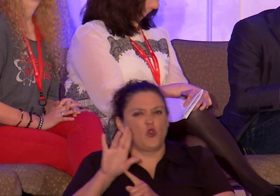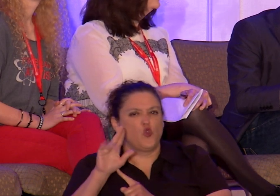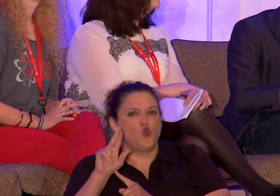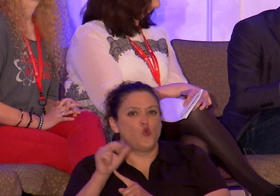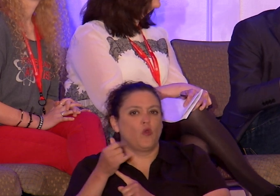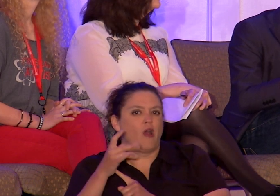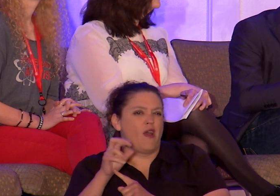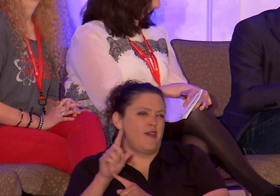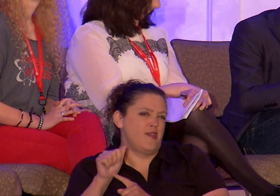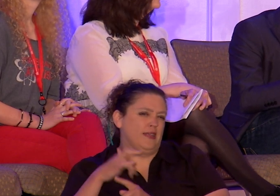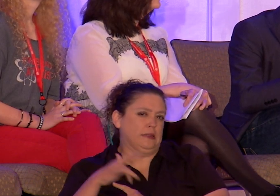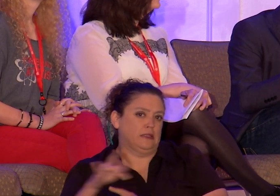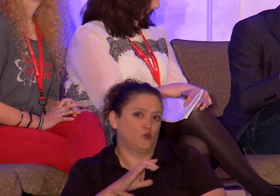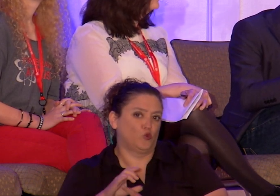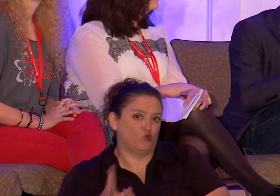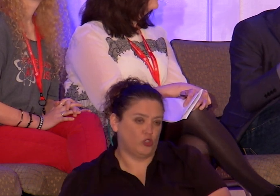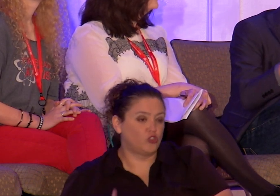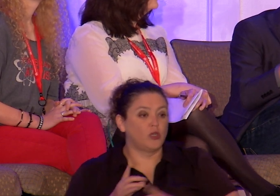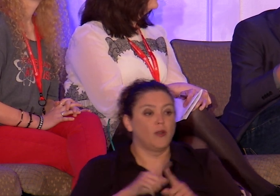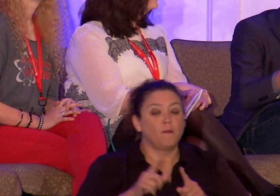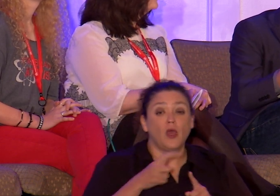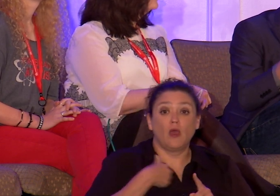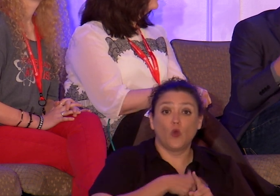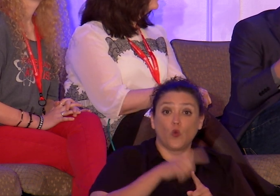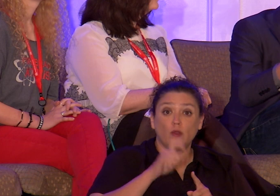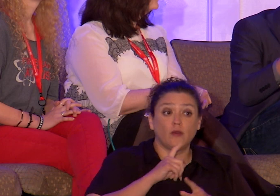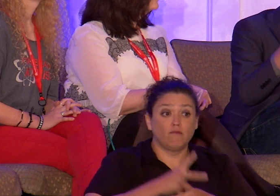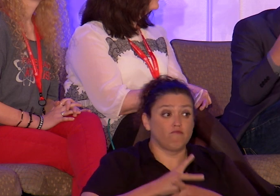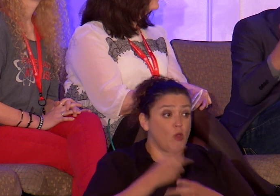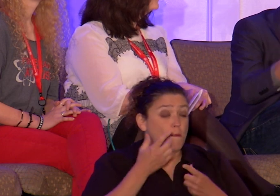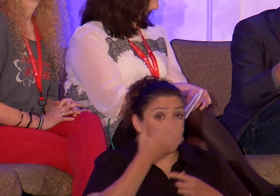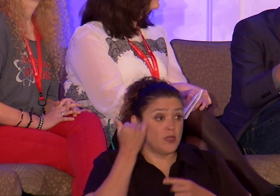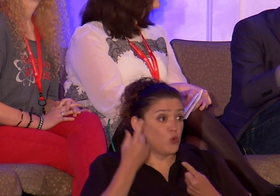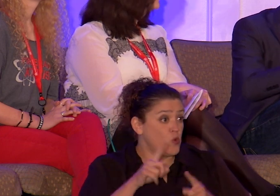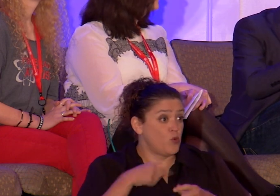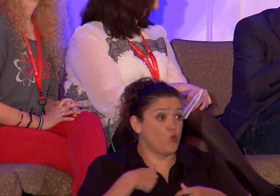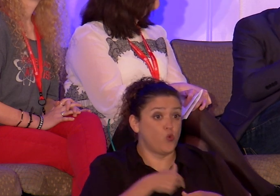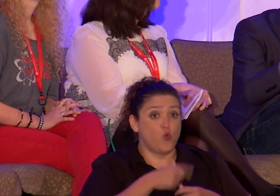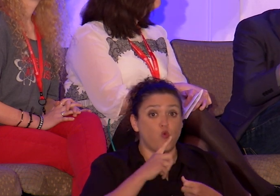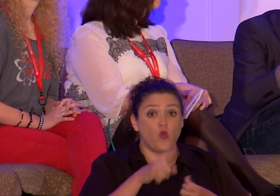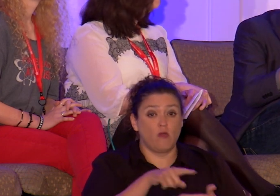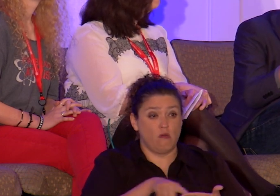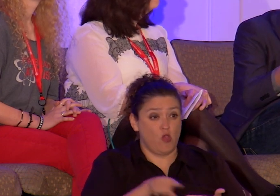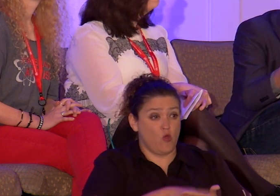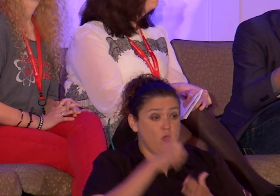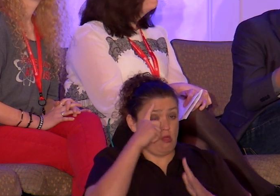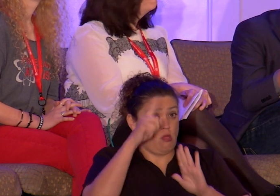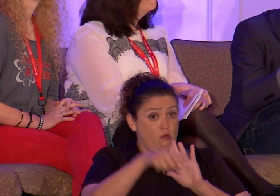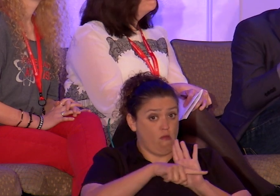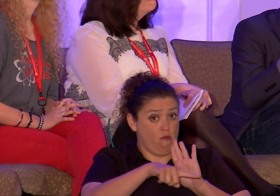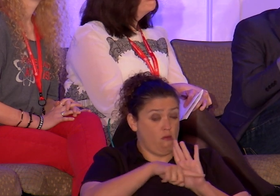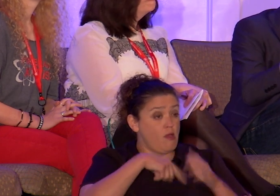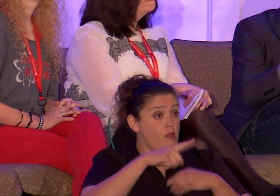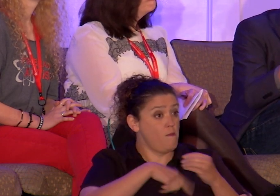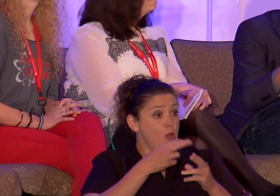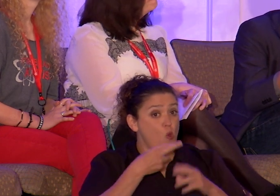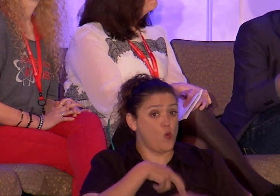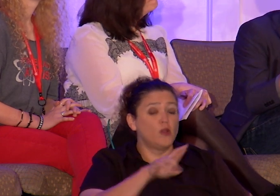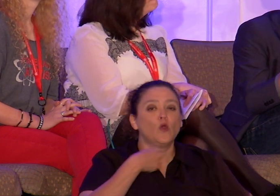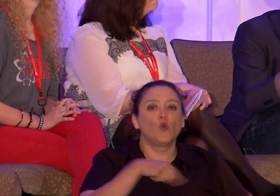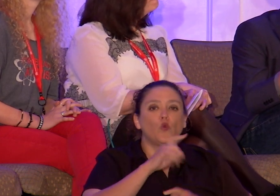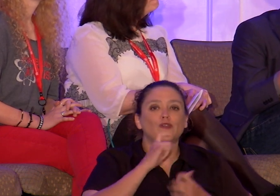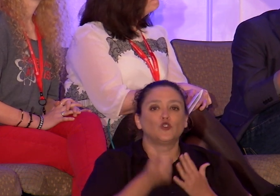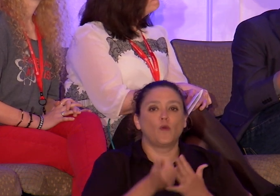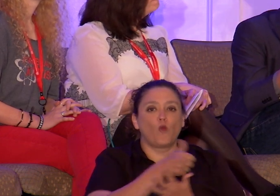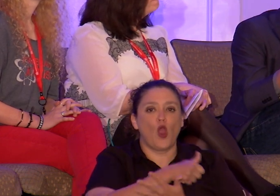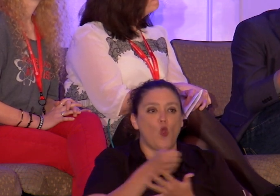And that's a problem. We need to, when we try to criticize religion and evaluate the danger, we should